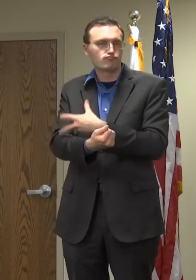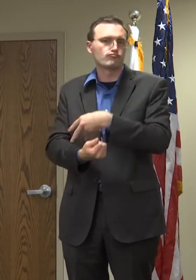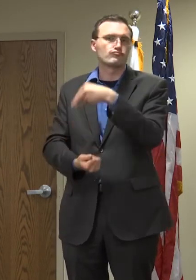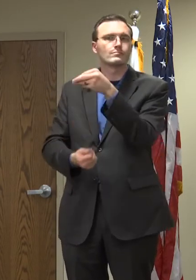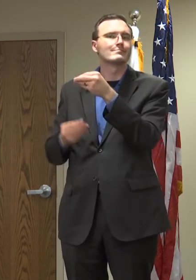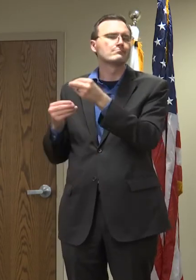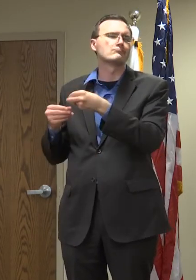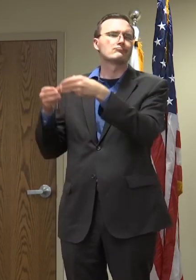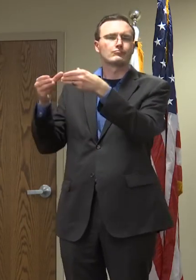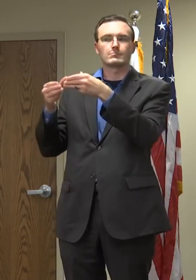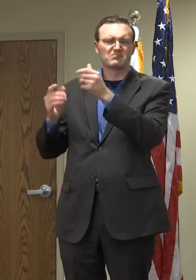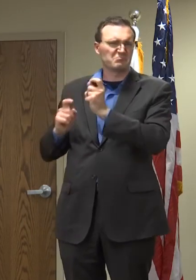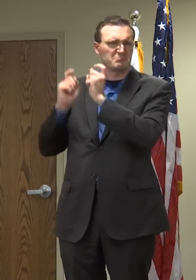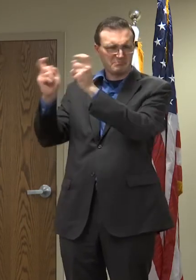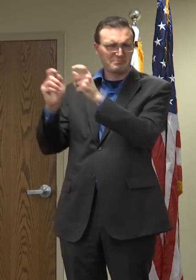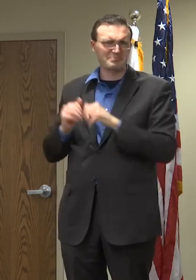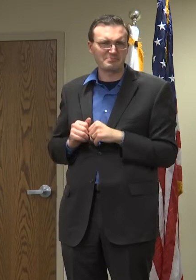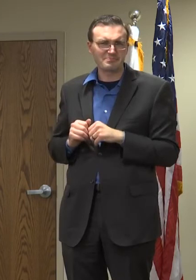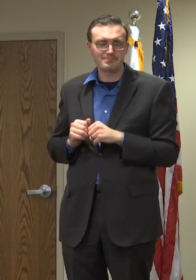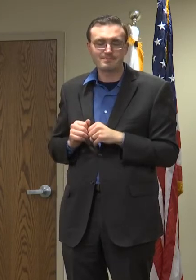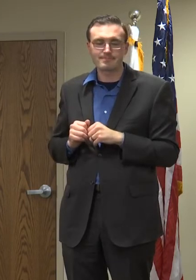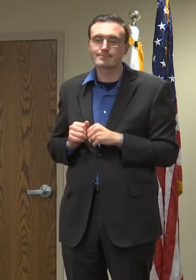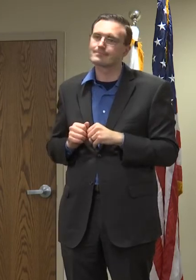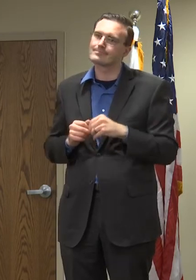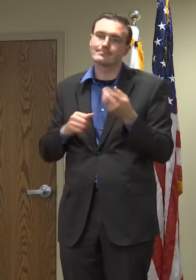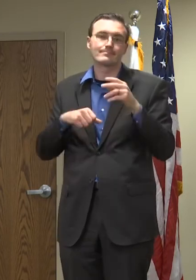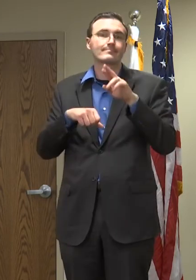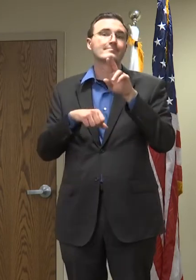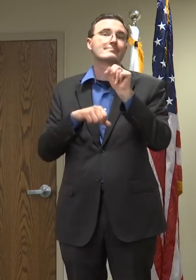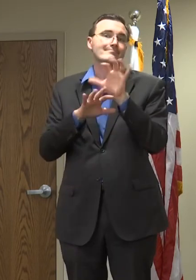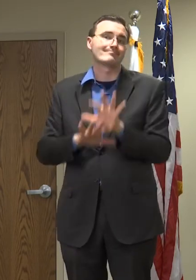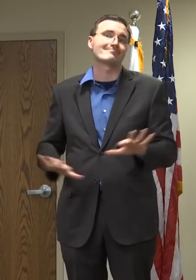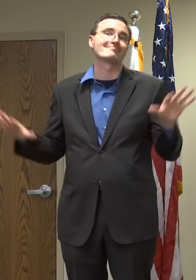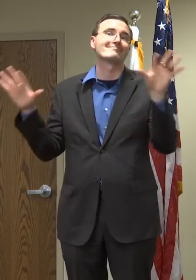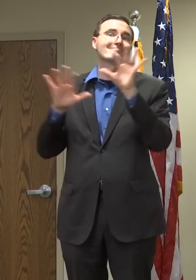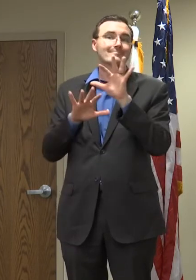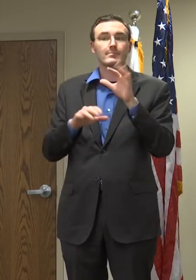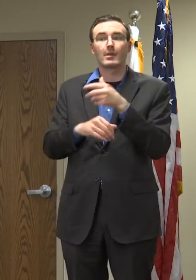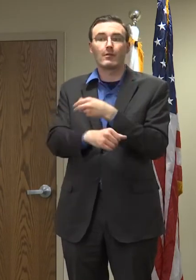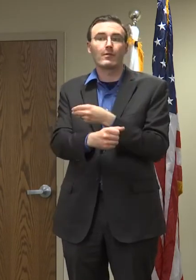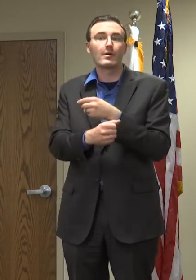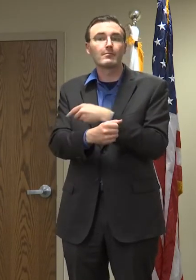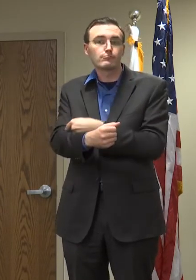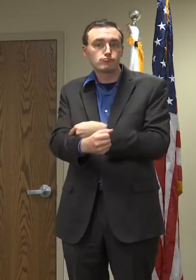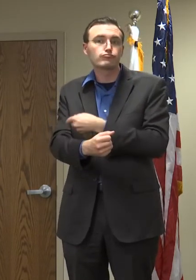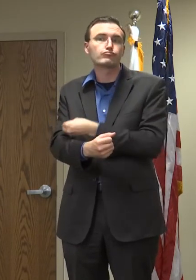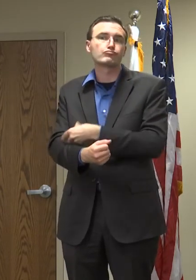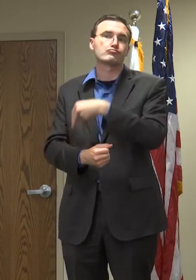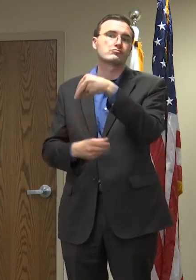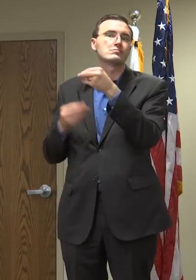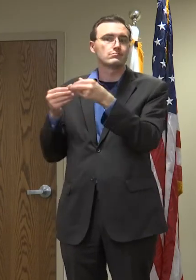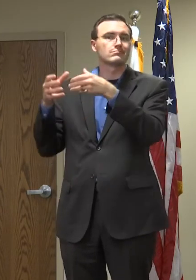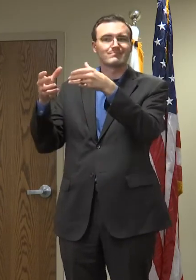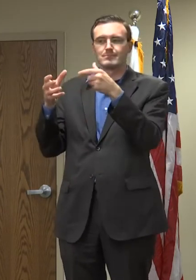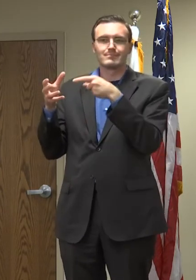there continues to be an ongoing national severe shortage of blood during this pandemic. As you would guess, people who took